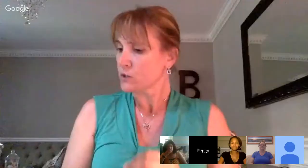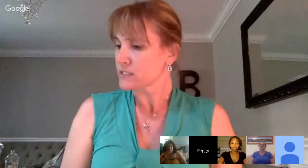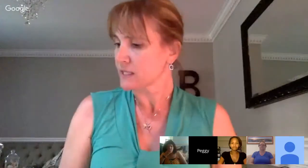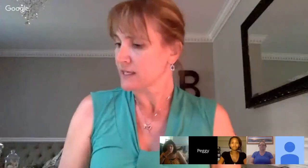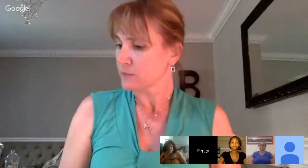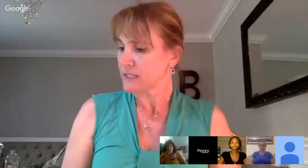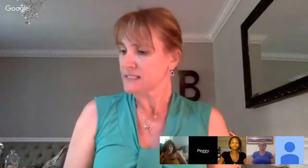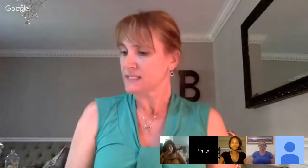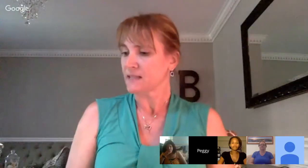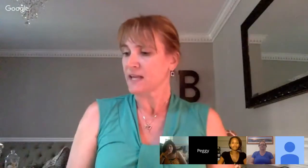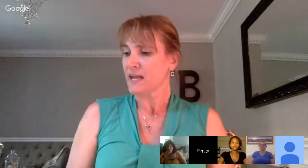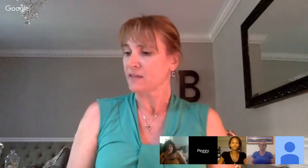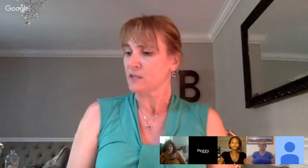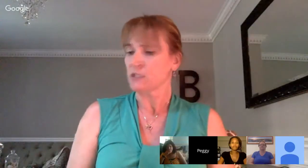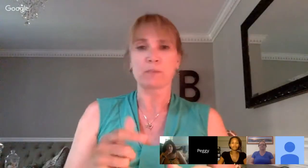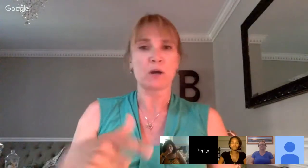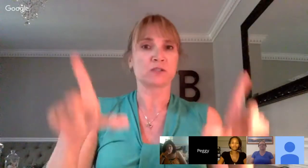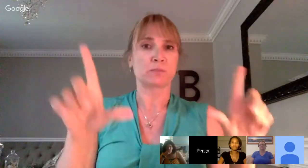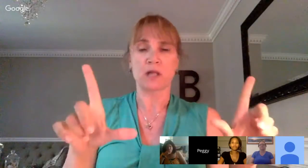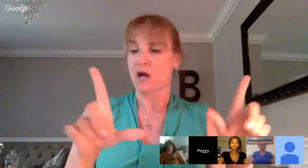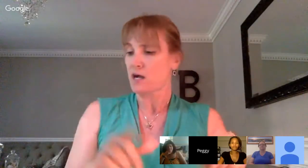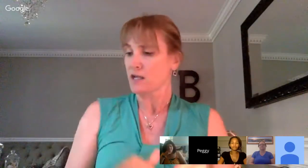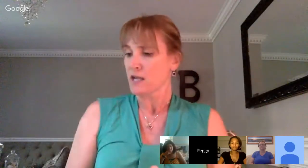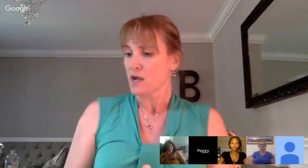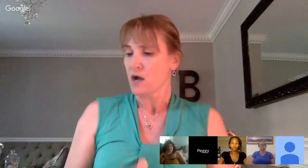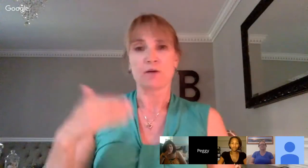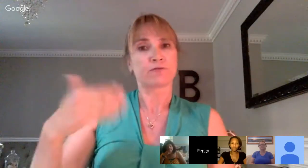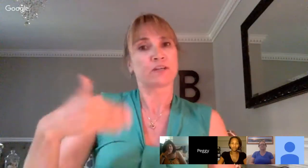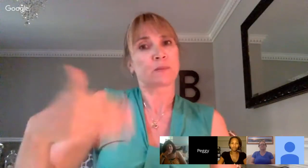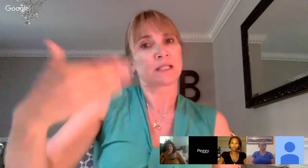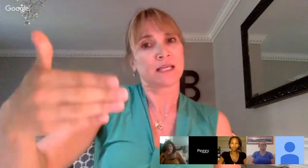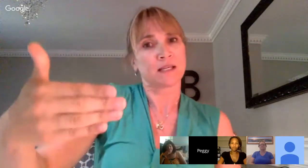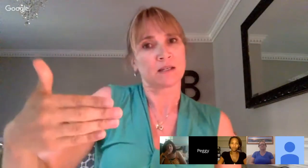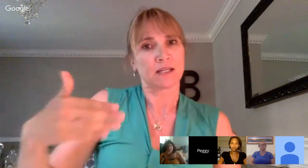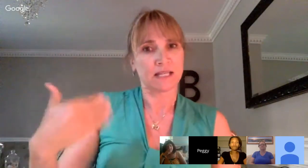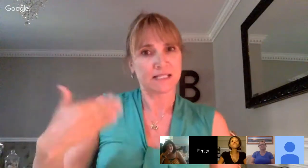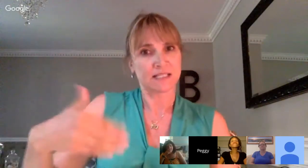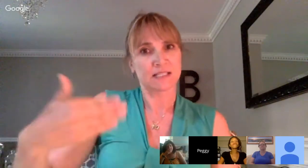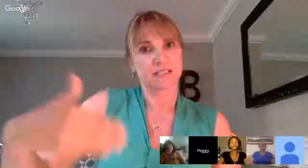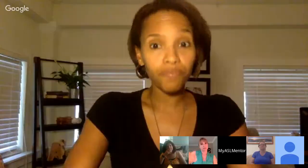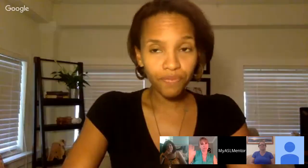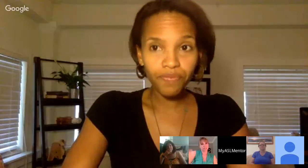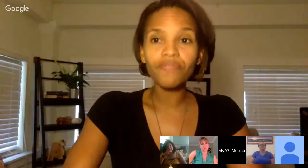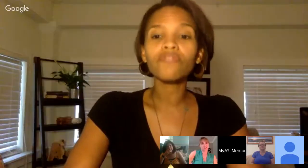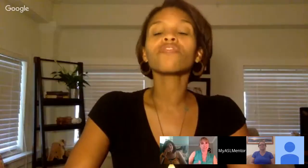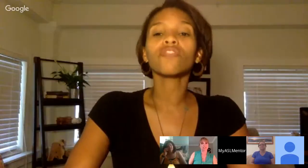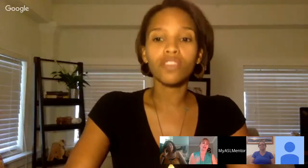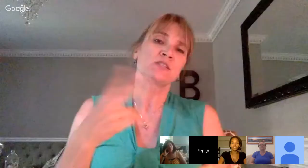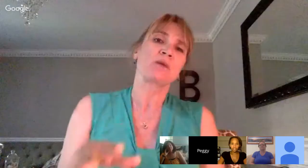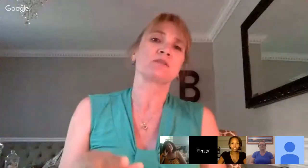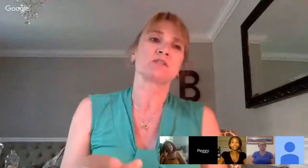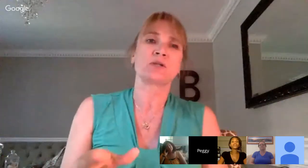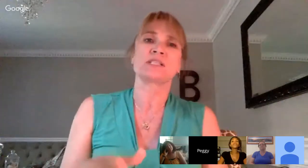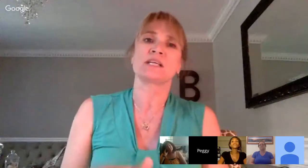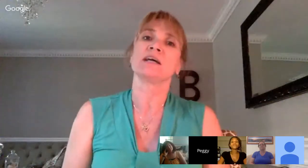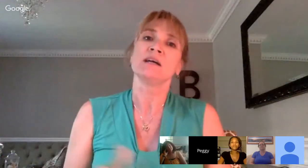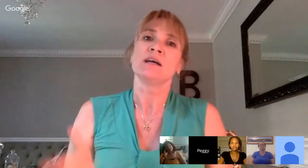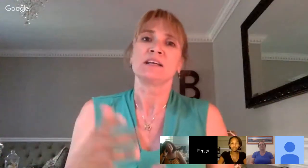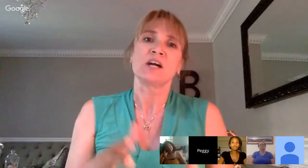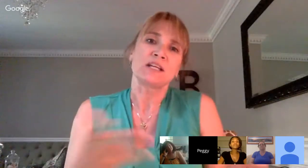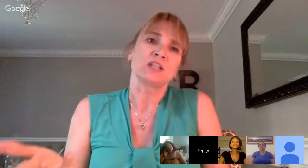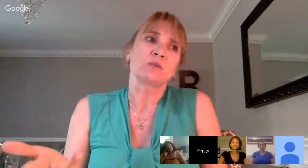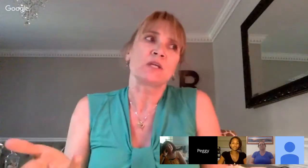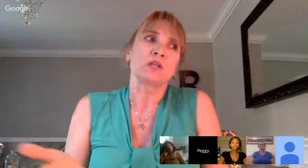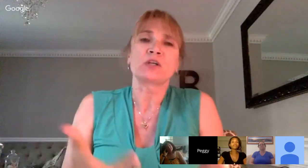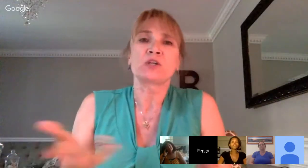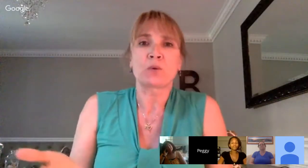also noticed like when he did at the end, like he was going to post a blog frequently, and he did this, which is interesting. So that's what I was noticing.